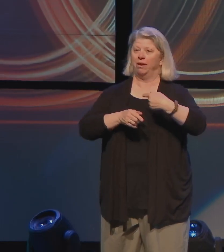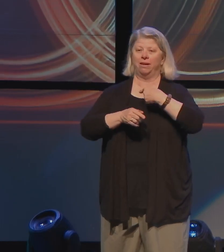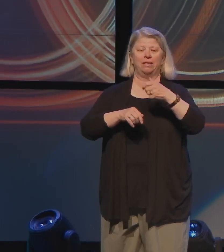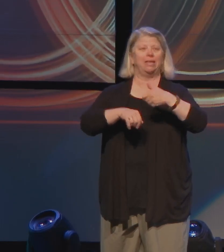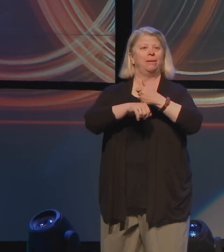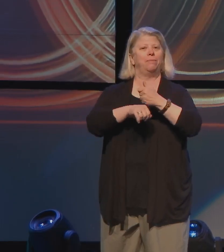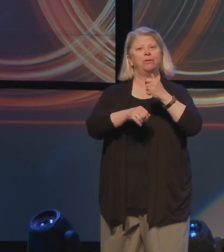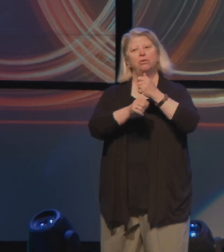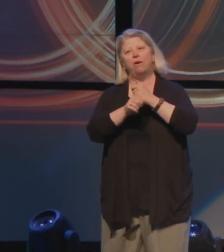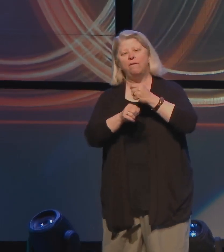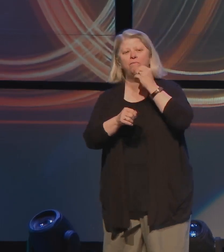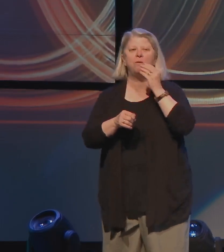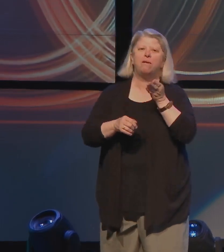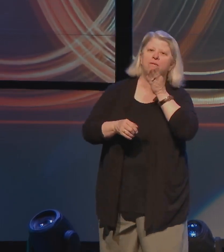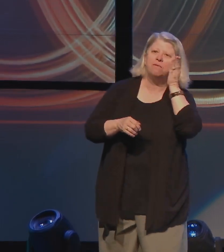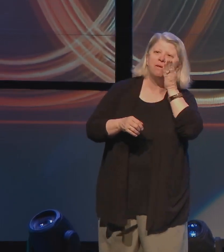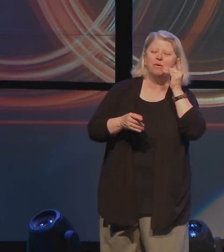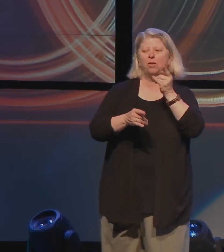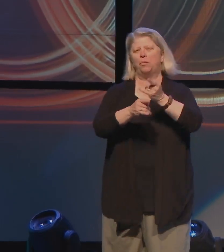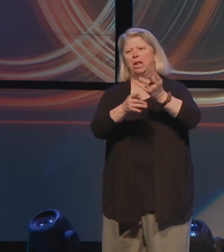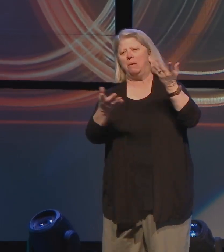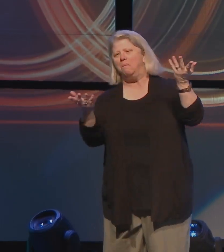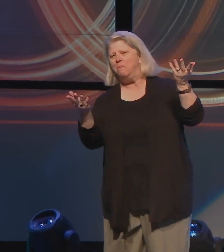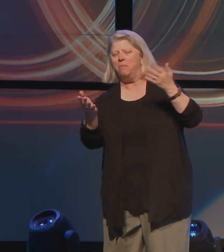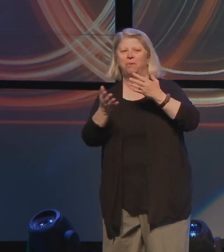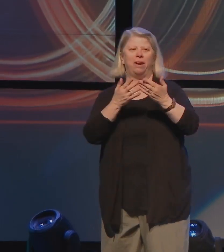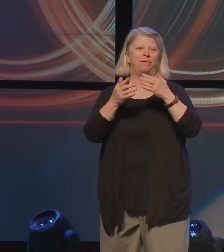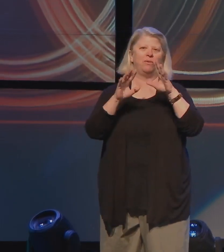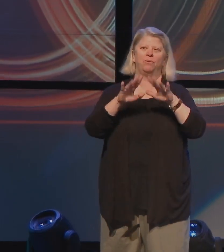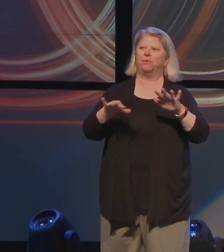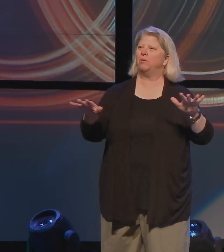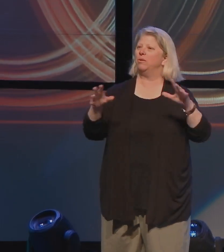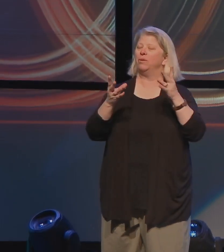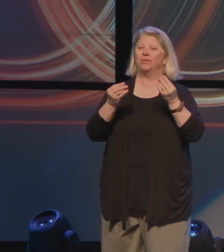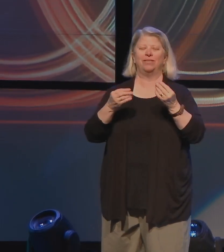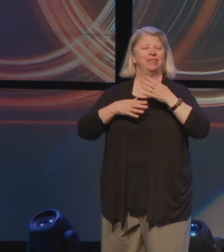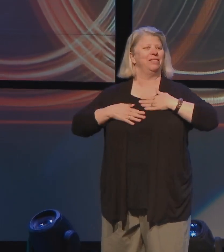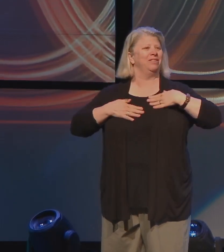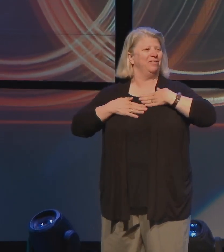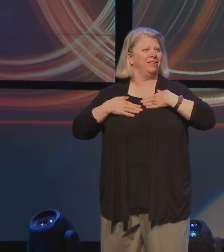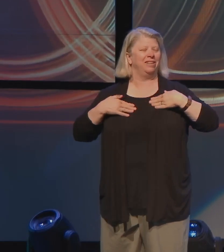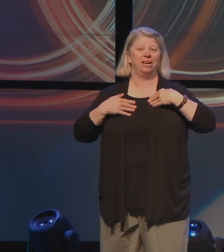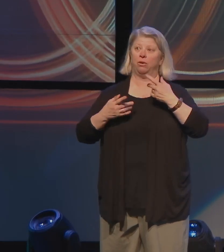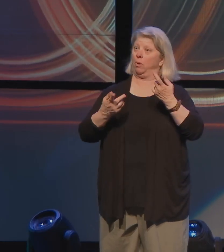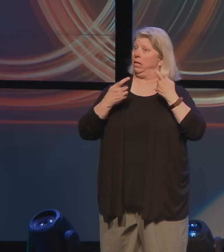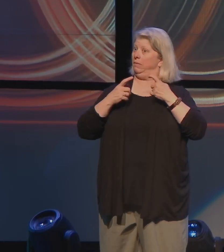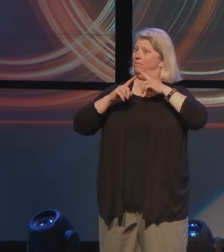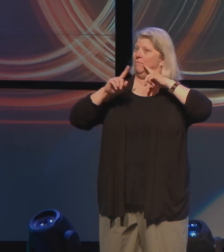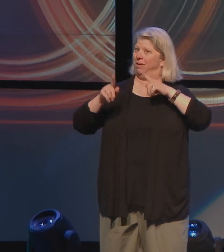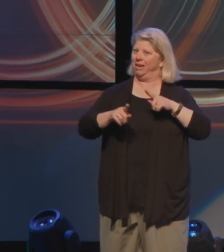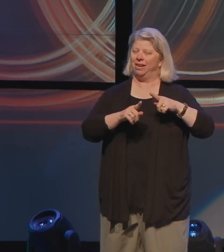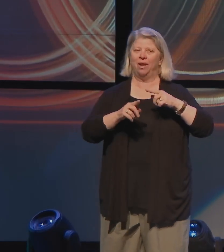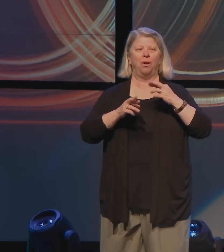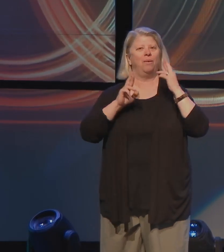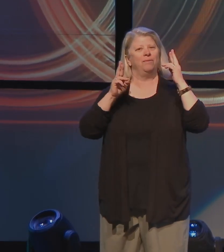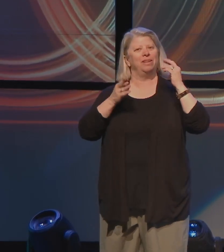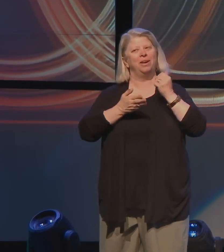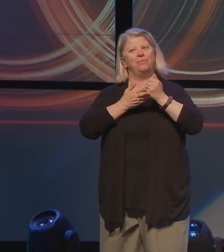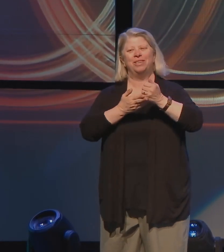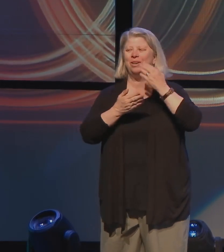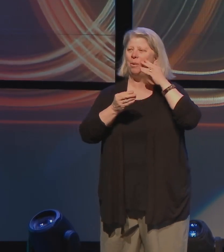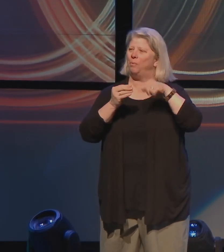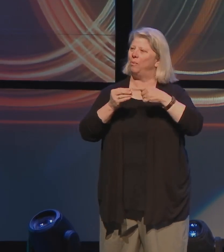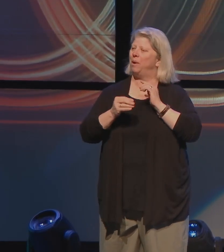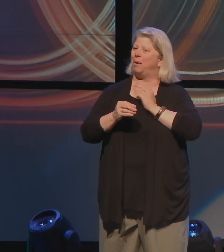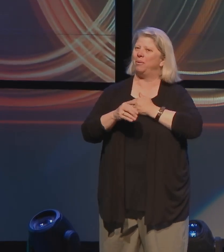up coffee or breakfast or whiskey or whatever you want to do. And we'll have a good time and we'll answer any questions and hopefully help you to know a little bit